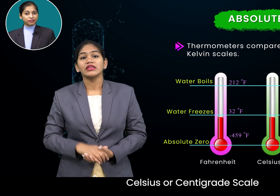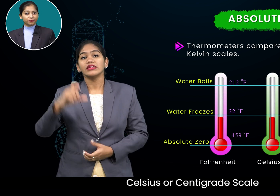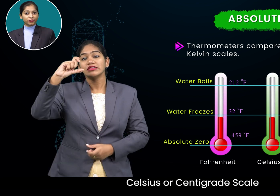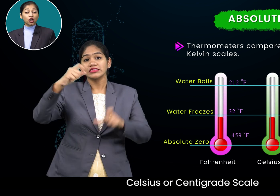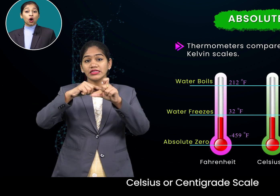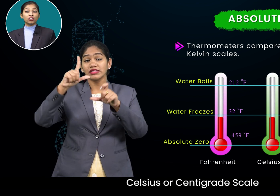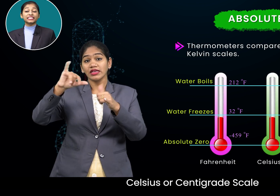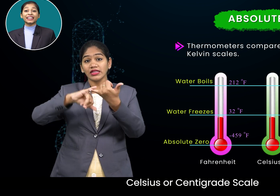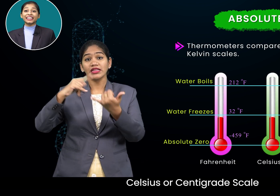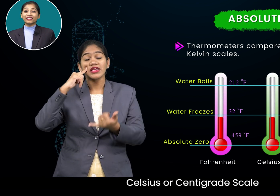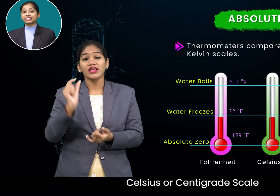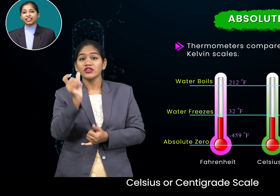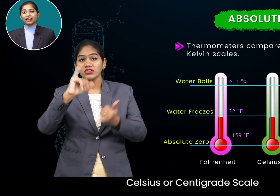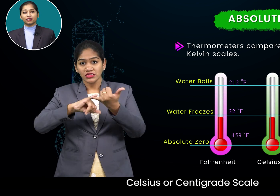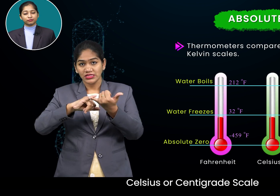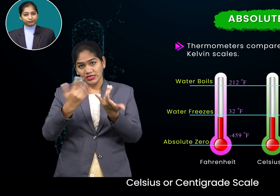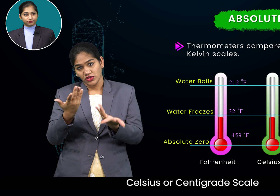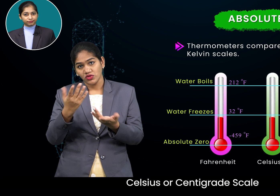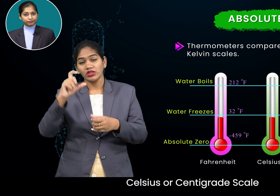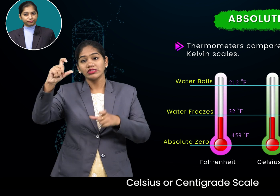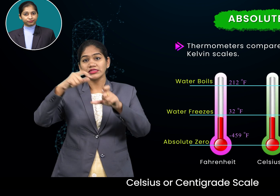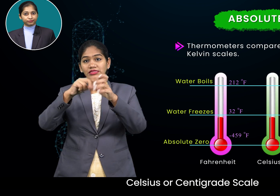Celsius, or centigrade scale.